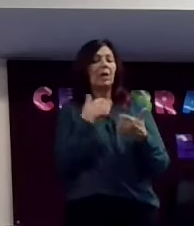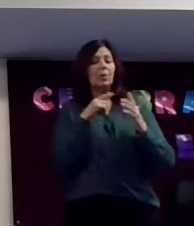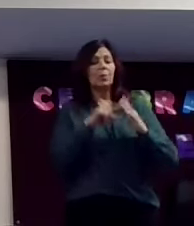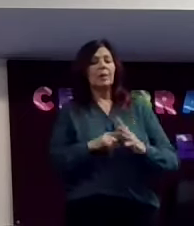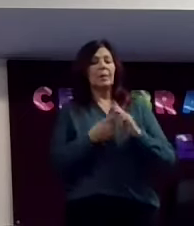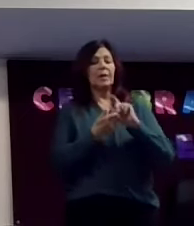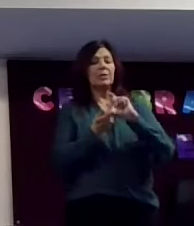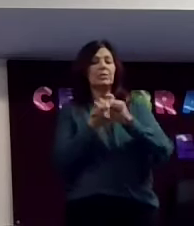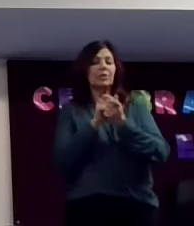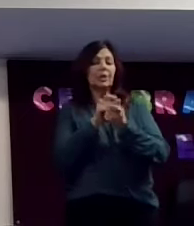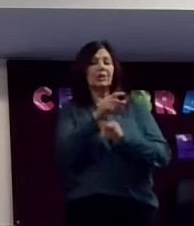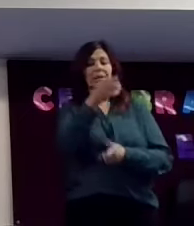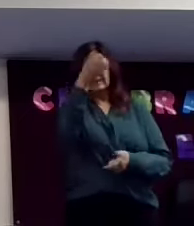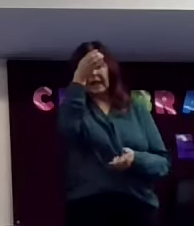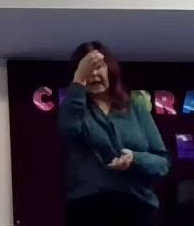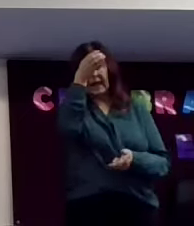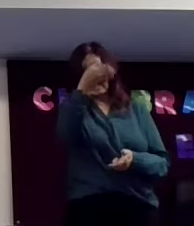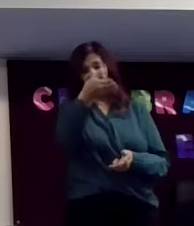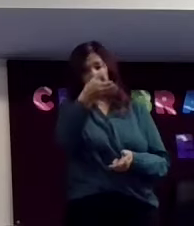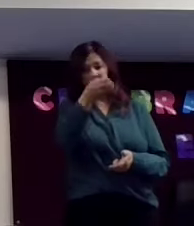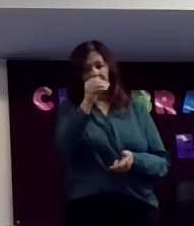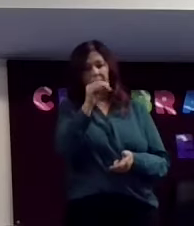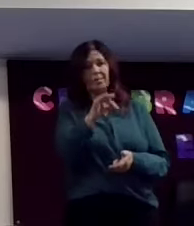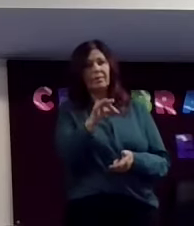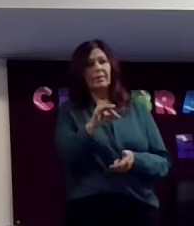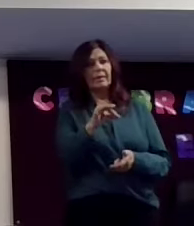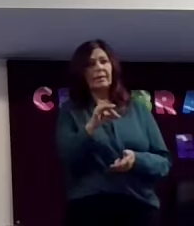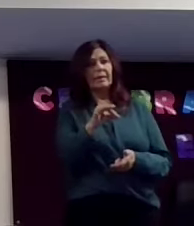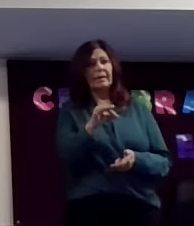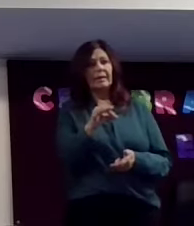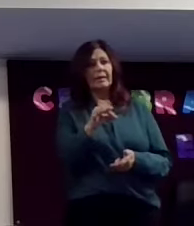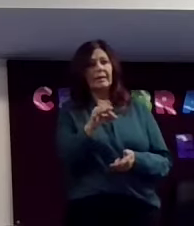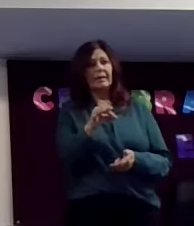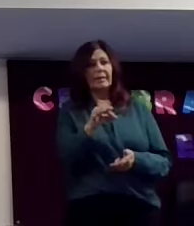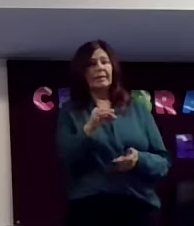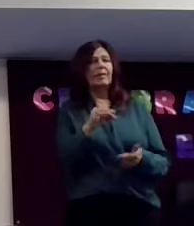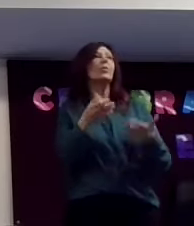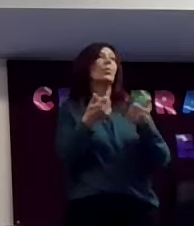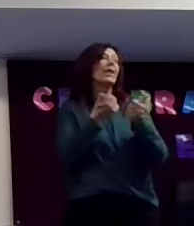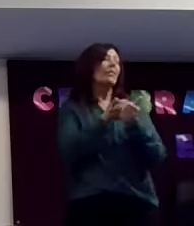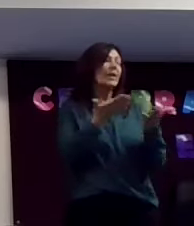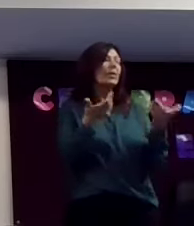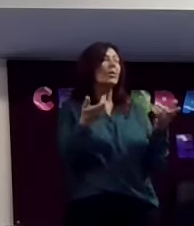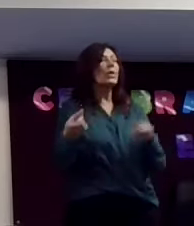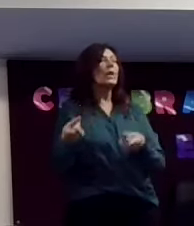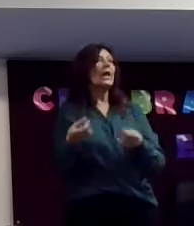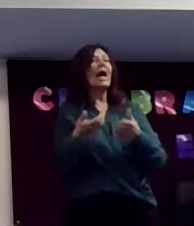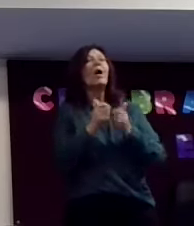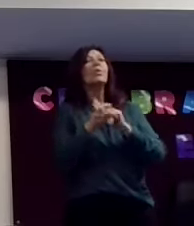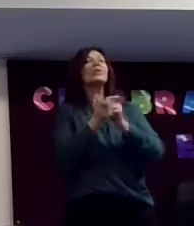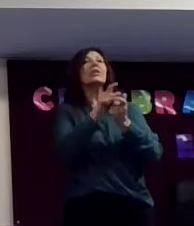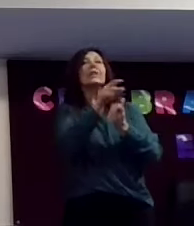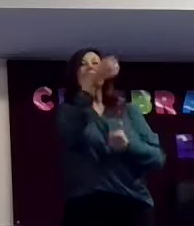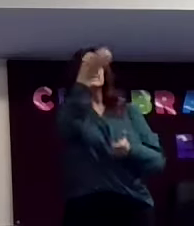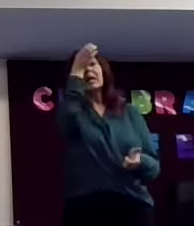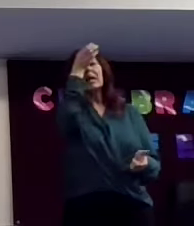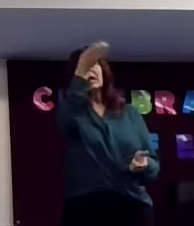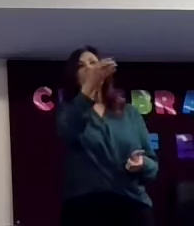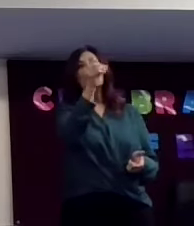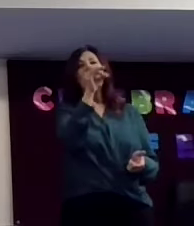to change this concept of everything that's going on with the economy today? How do we begin to change this concept